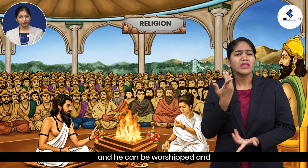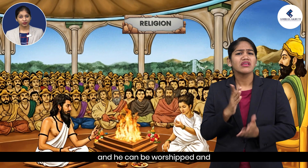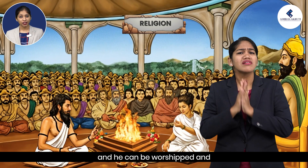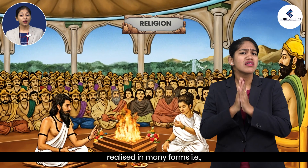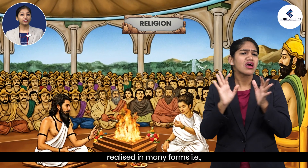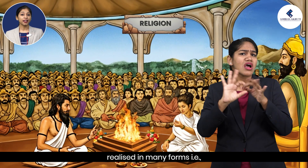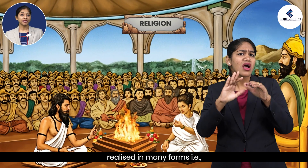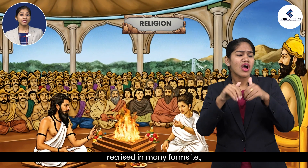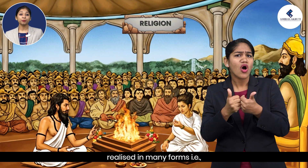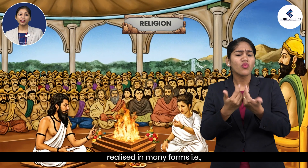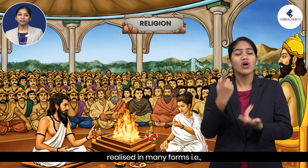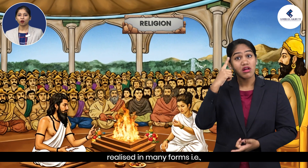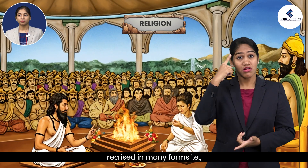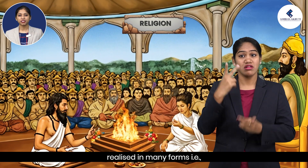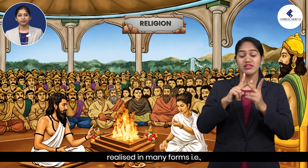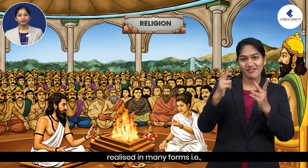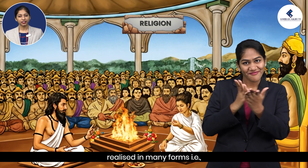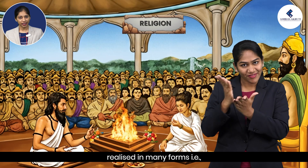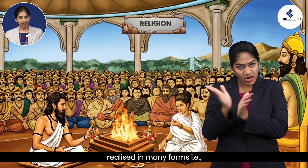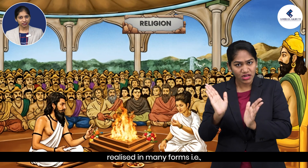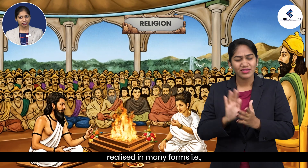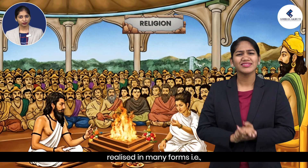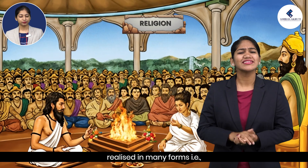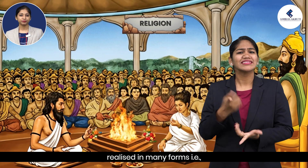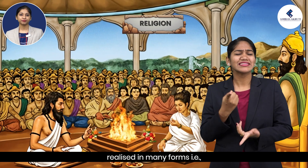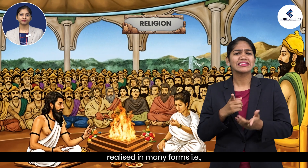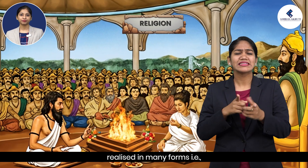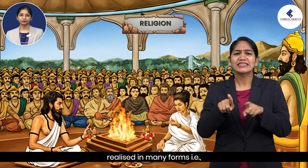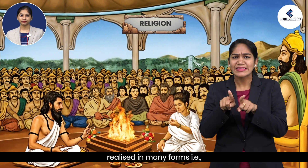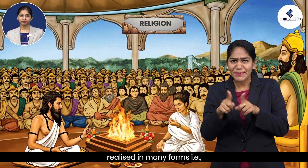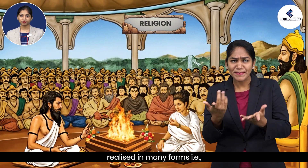and realized in many forms, that is,